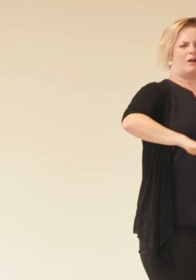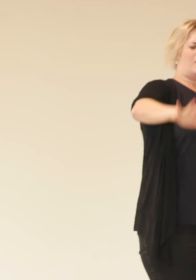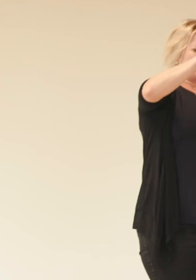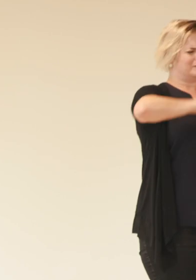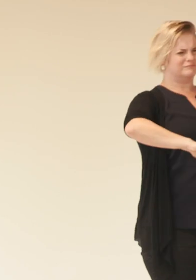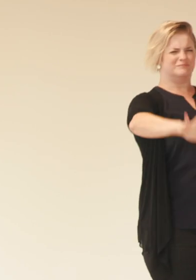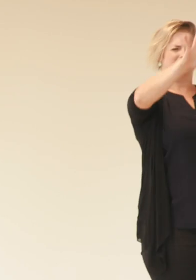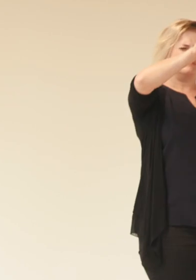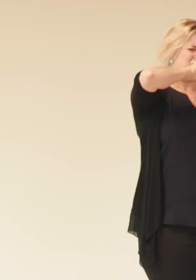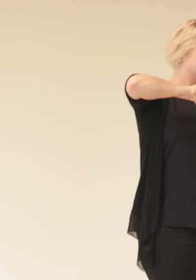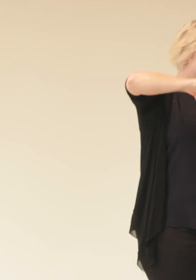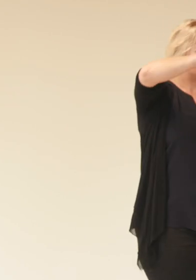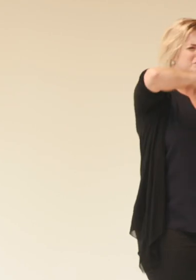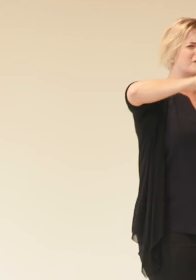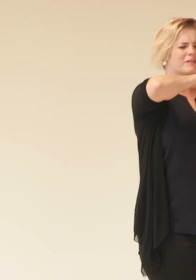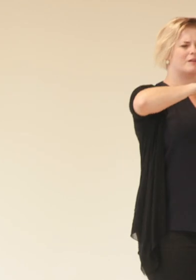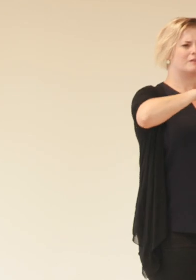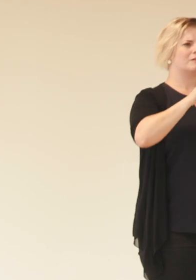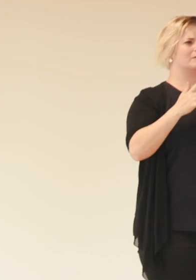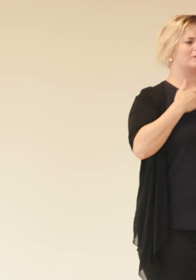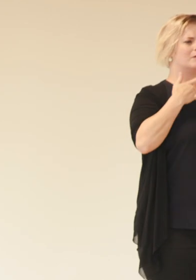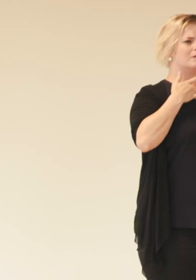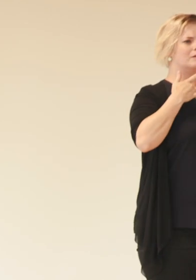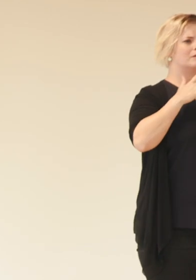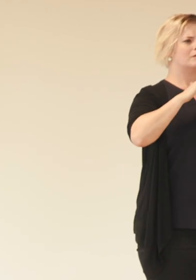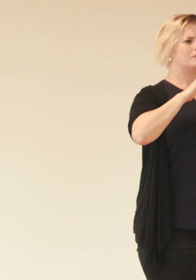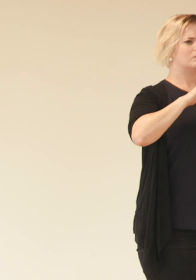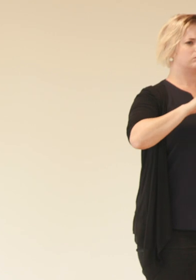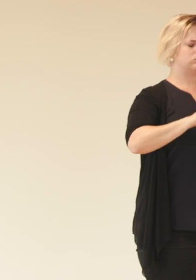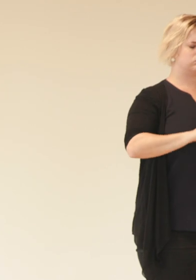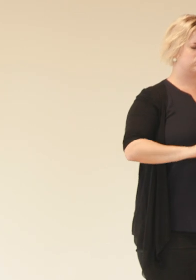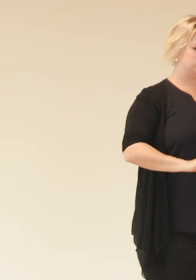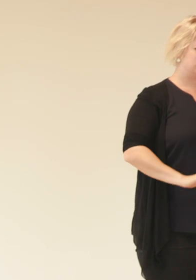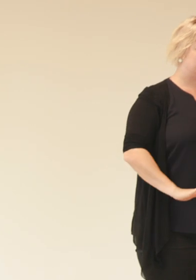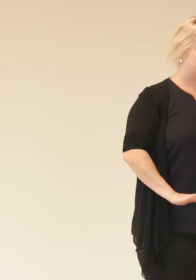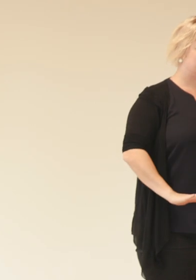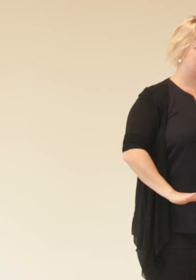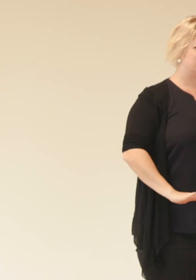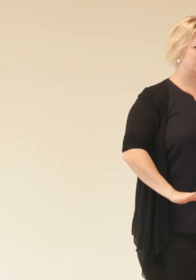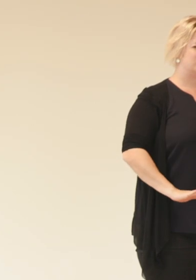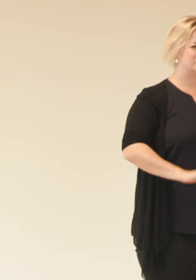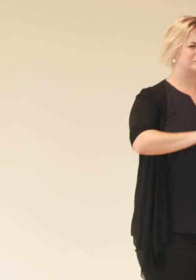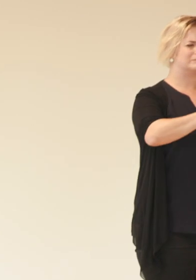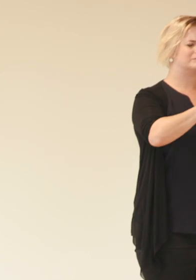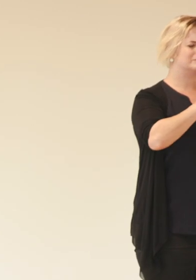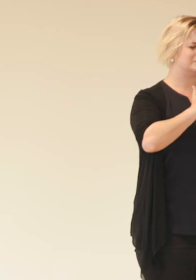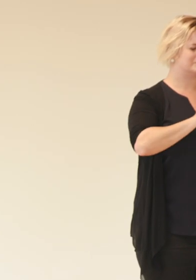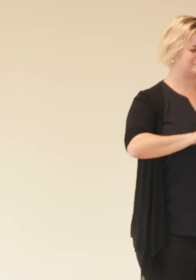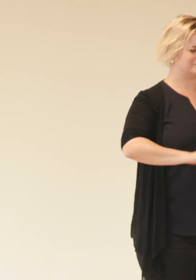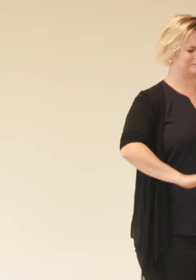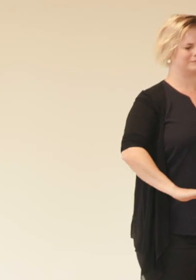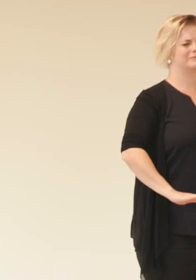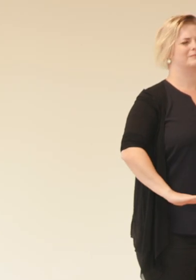this peace and this moment that felt like that first time that I was